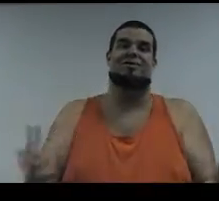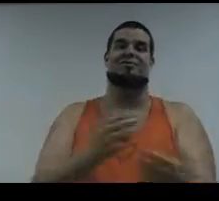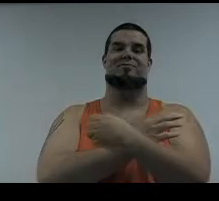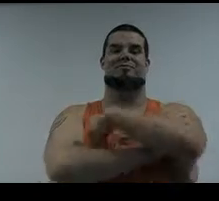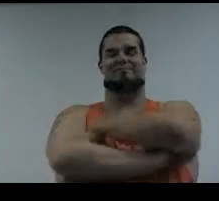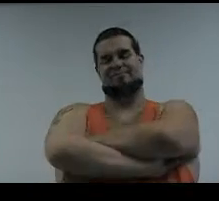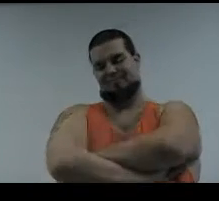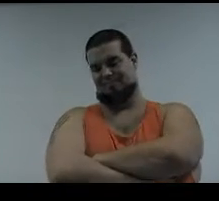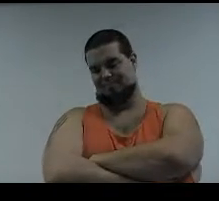we do.